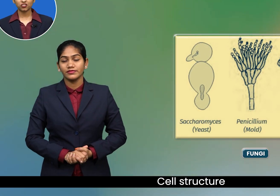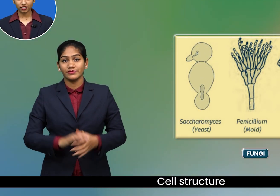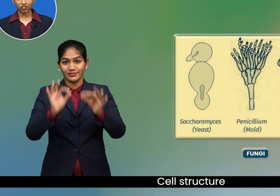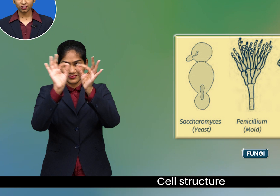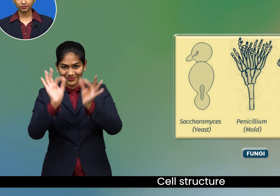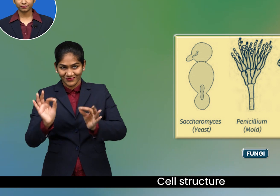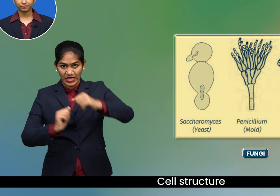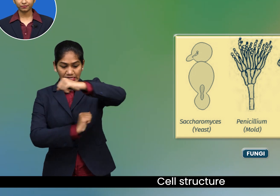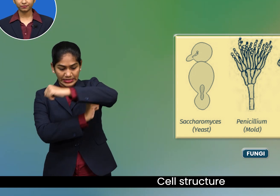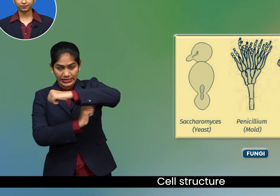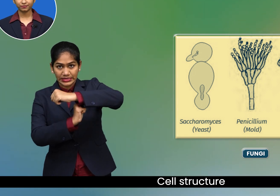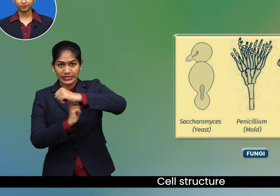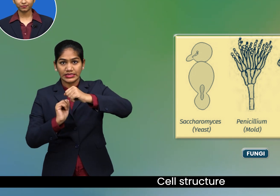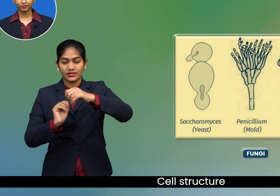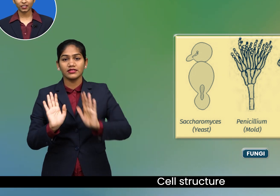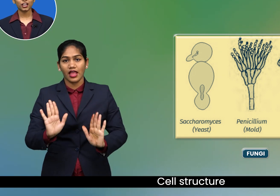Cell structure,